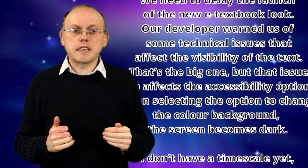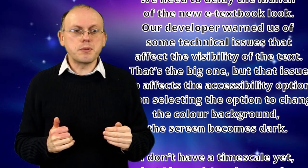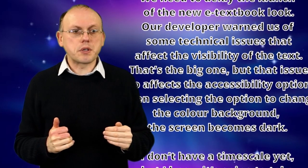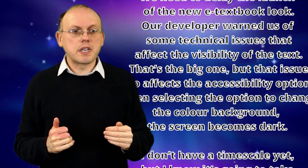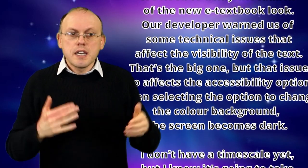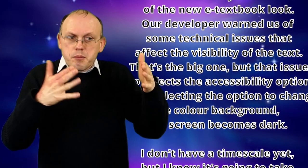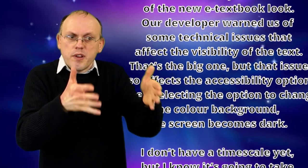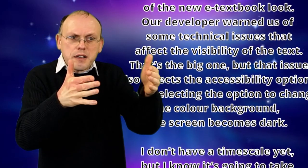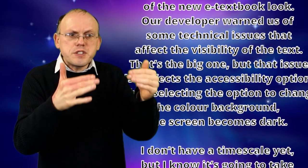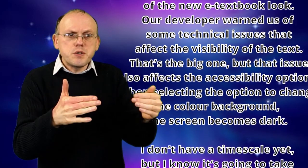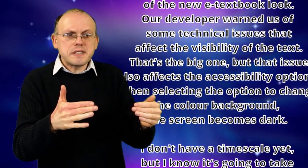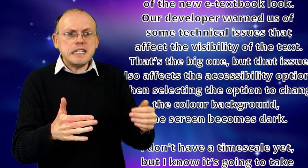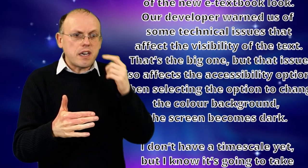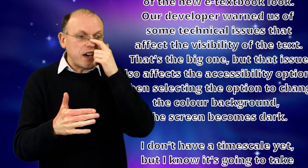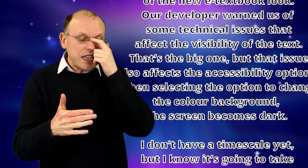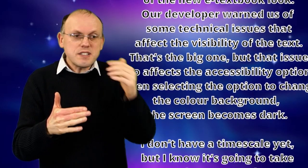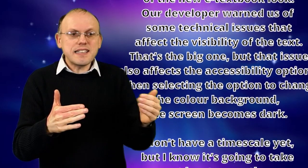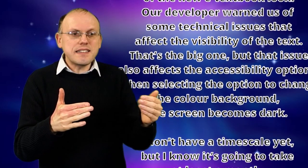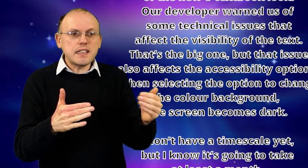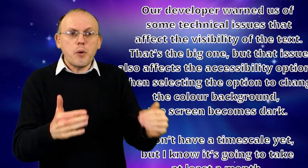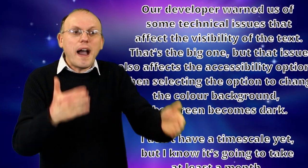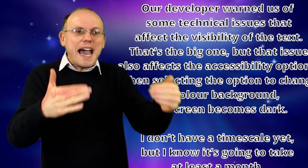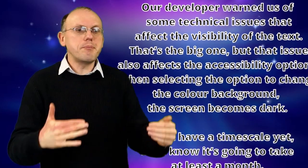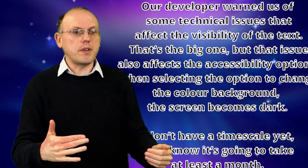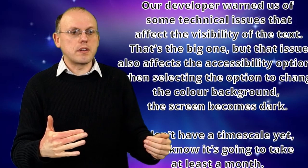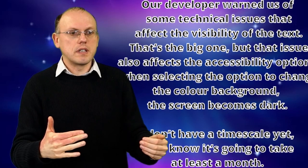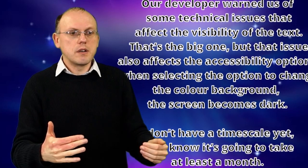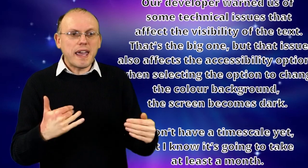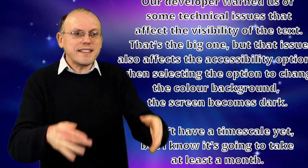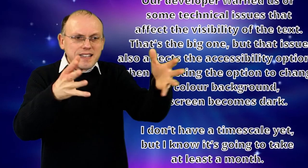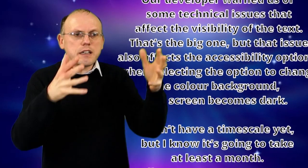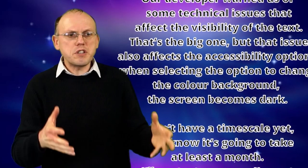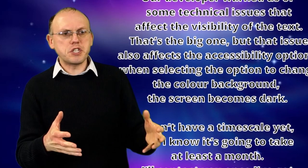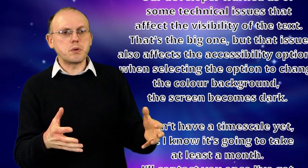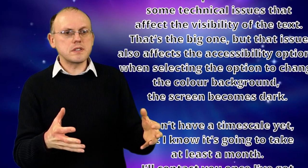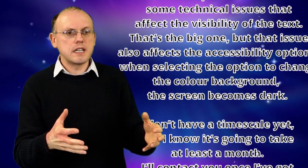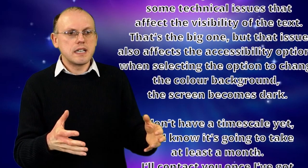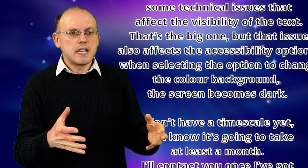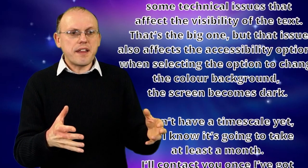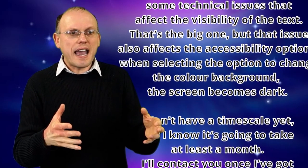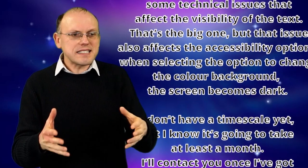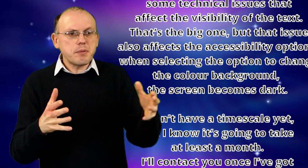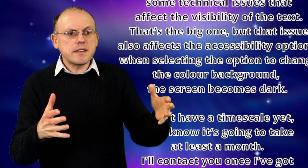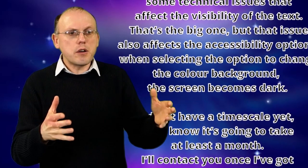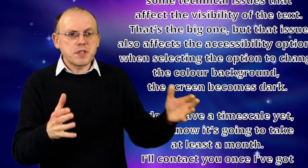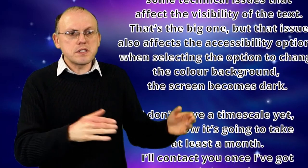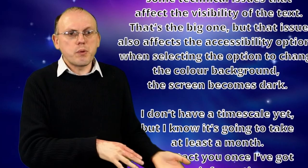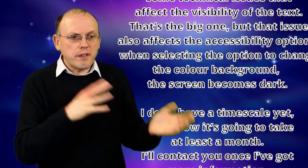e-textbook. But the language used here is just stating what happened. We had technical issues and the accessibility options were